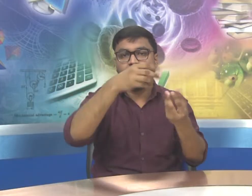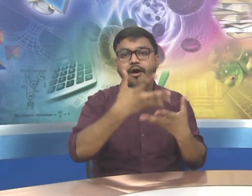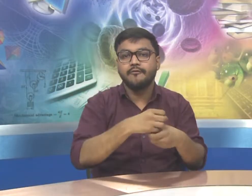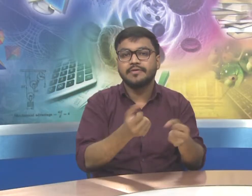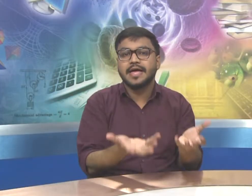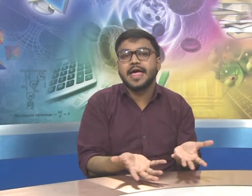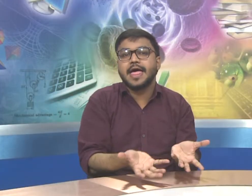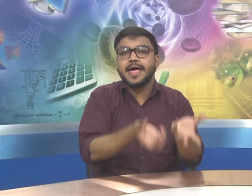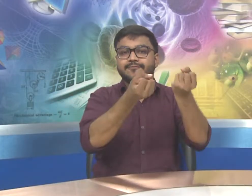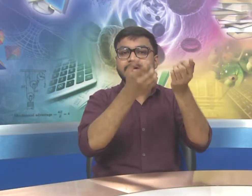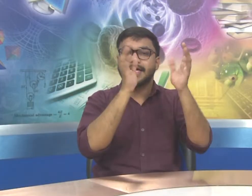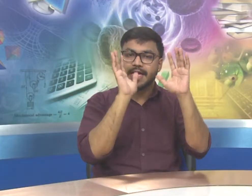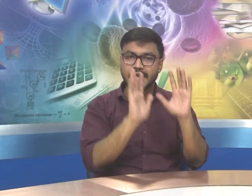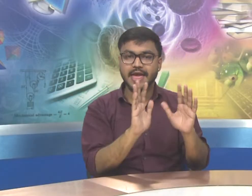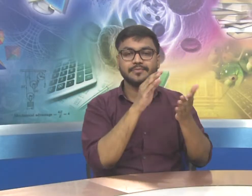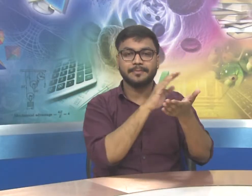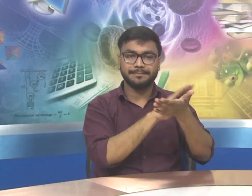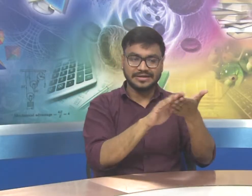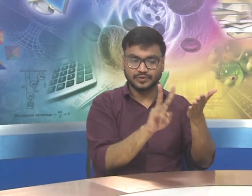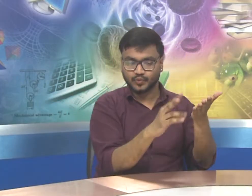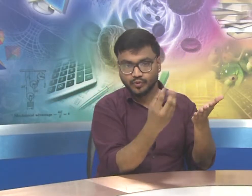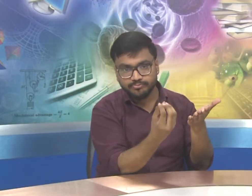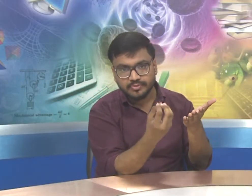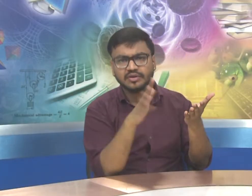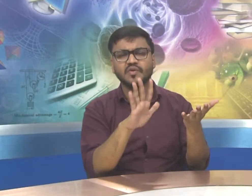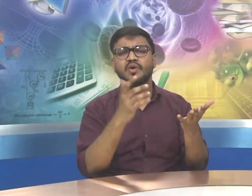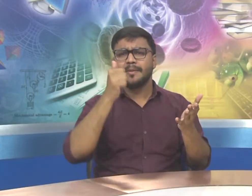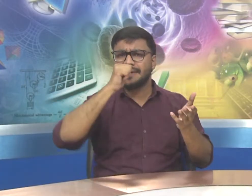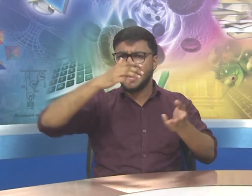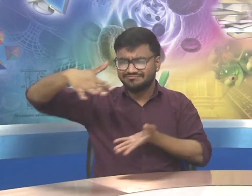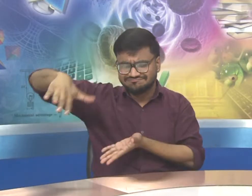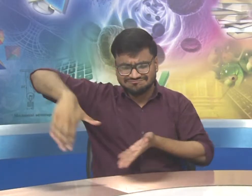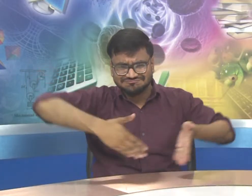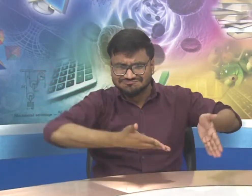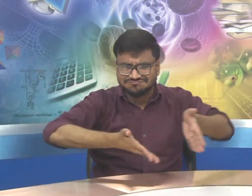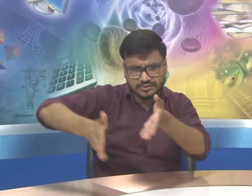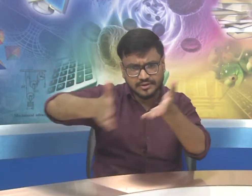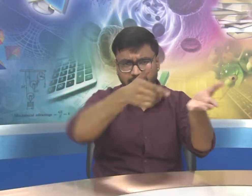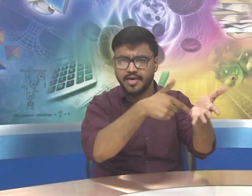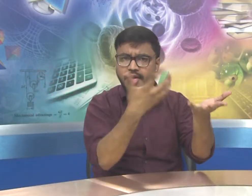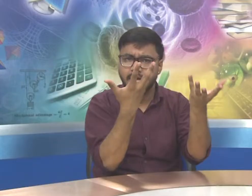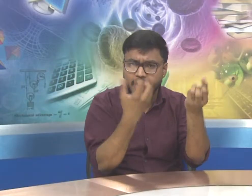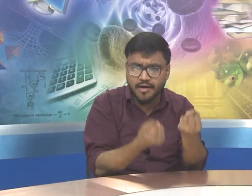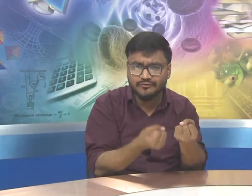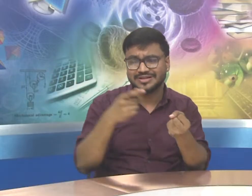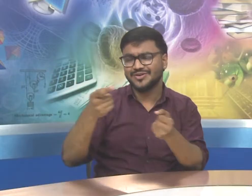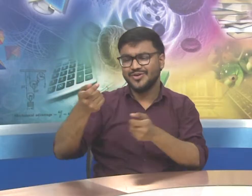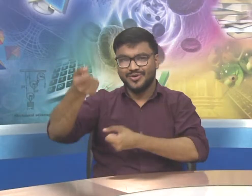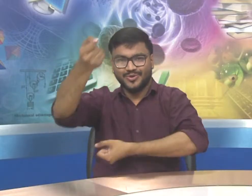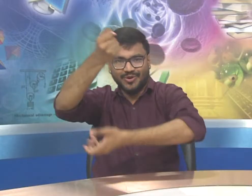and it doesn't matter if it's from a river, a pond or a